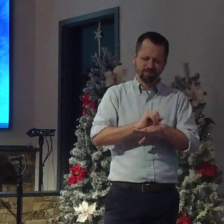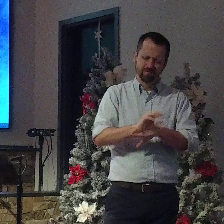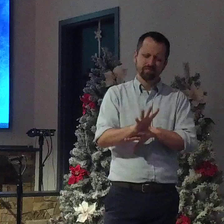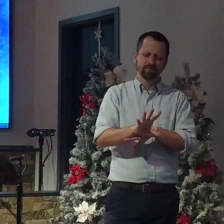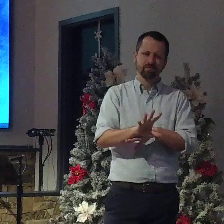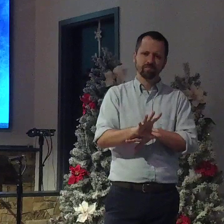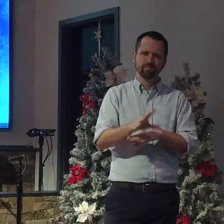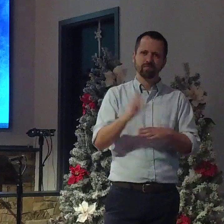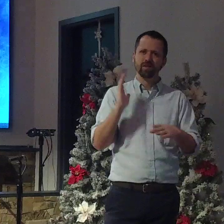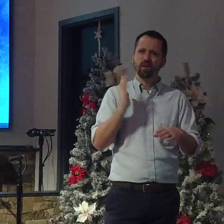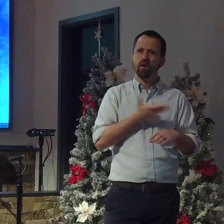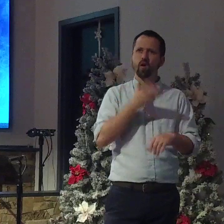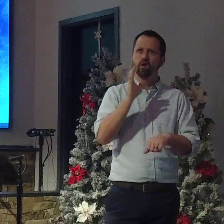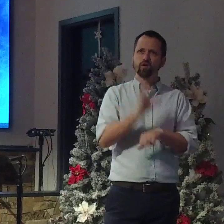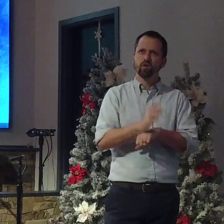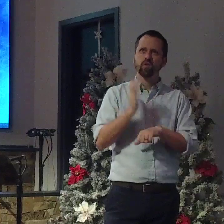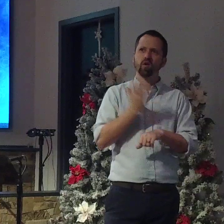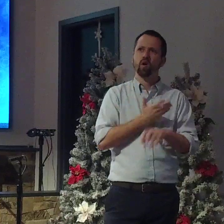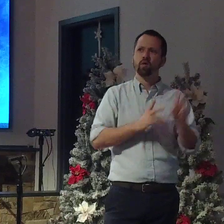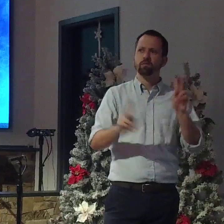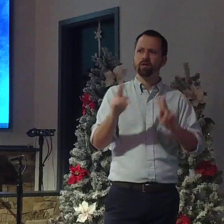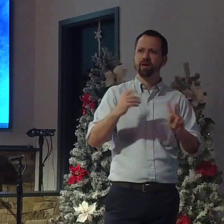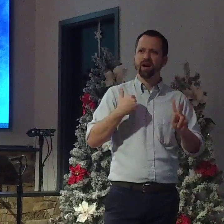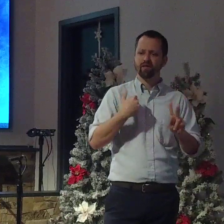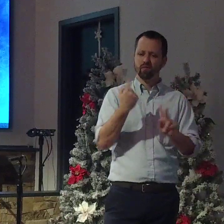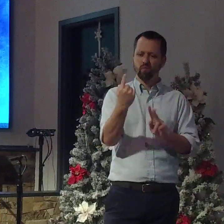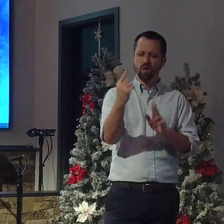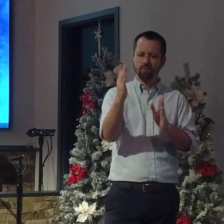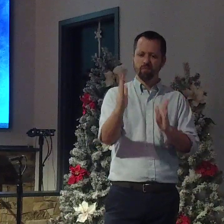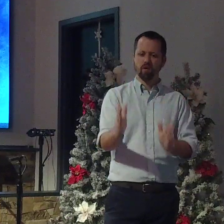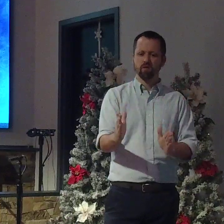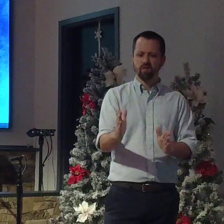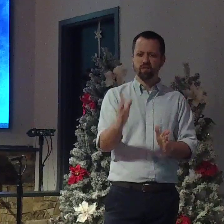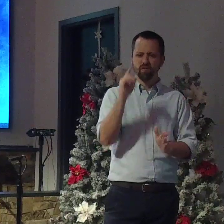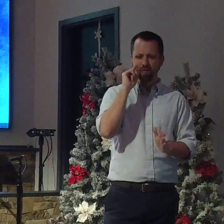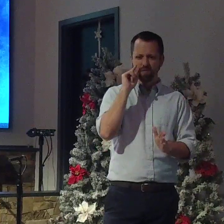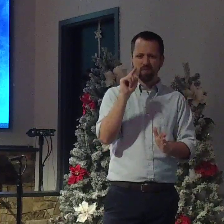God got a hold of his heart, and his life has changed.